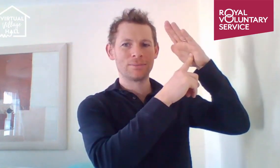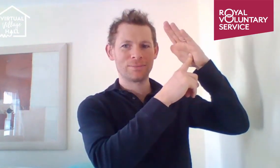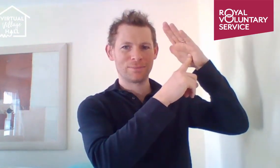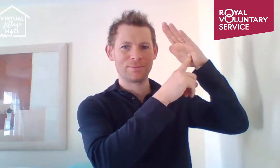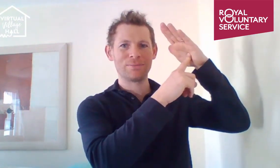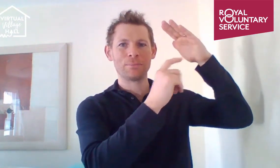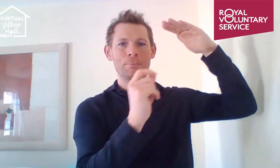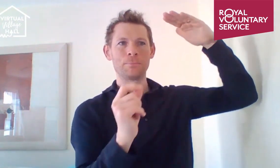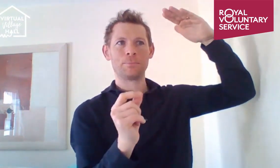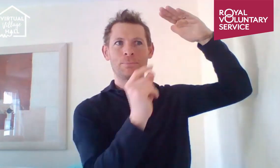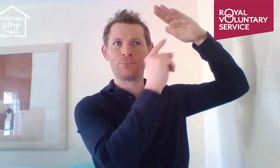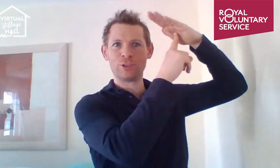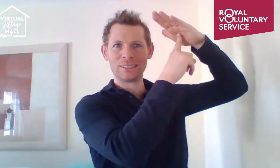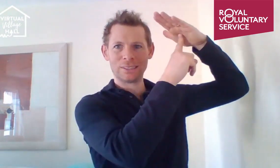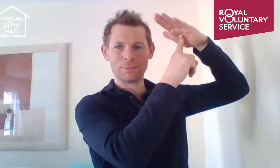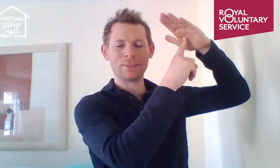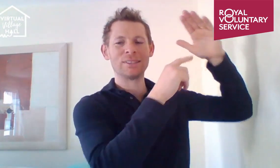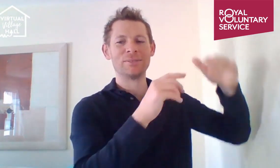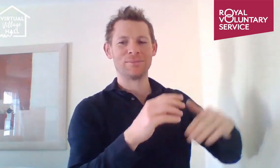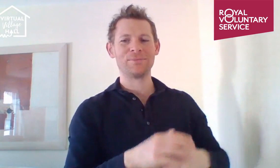it was principal.